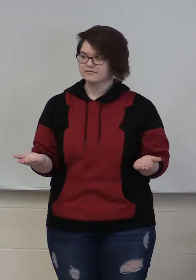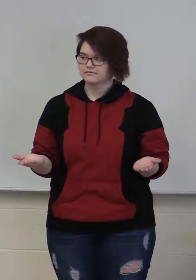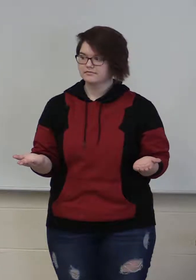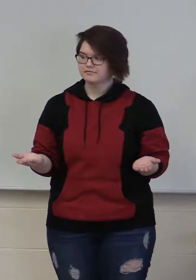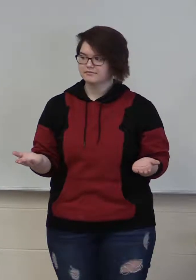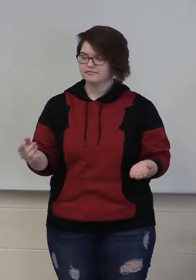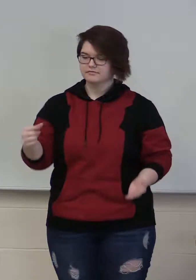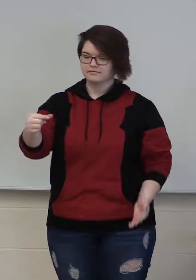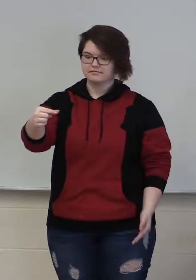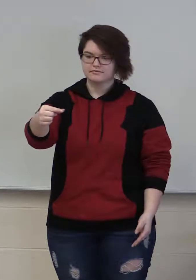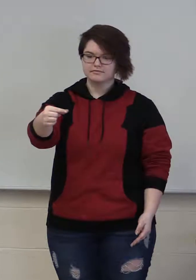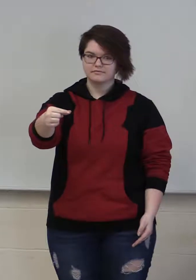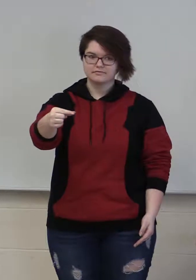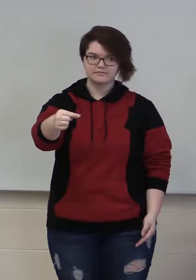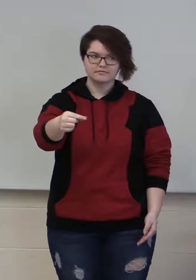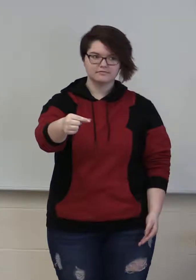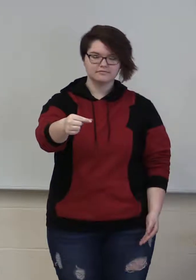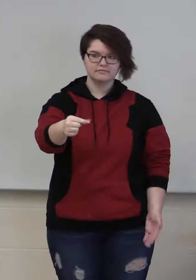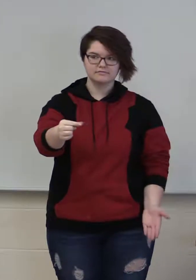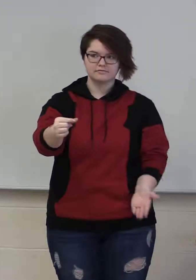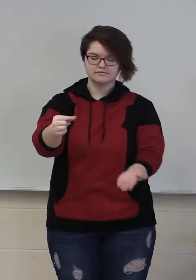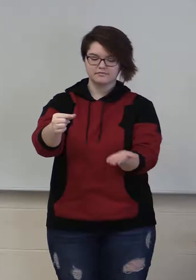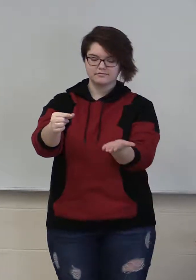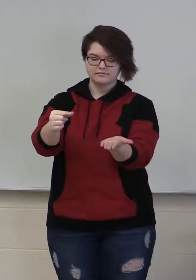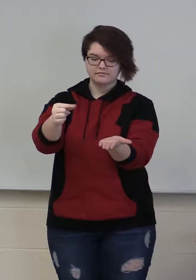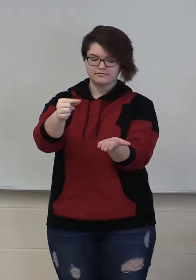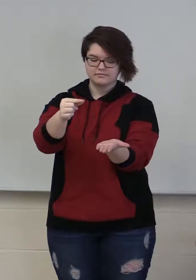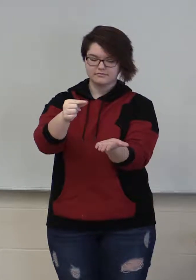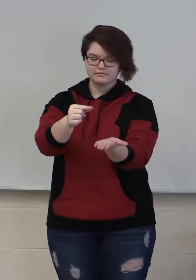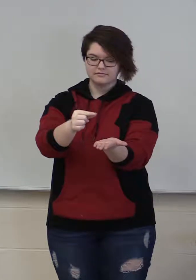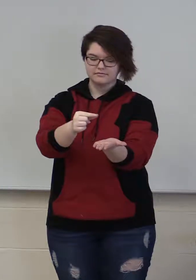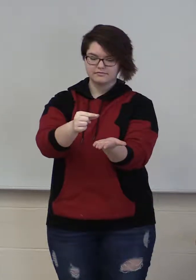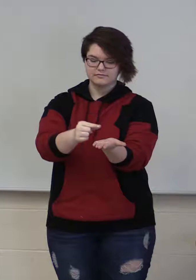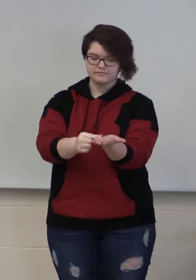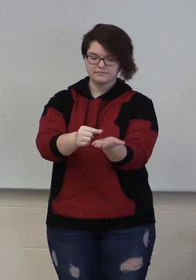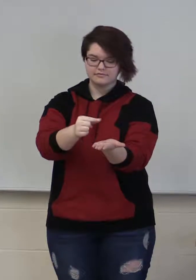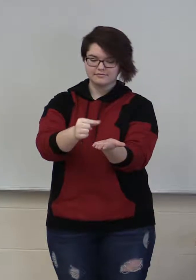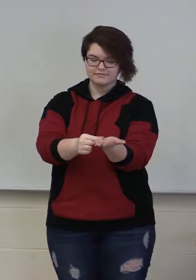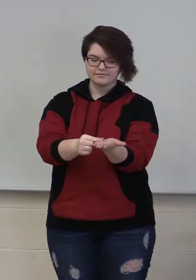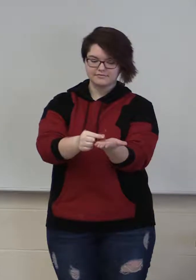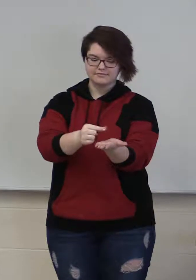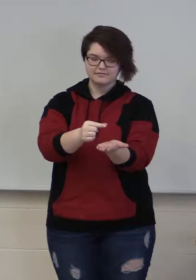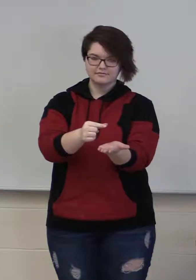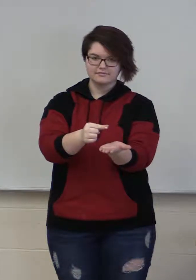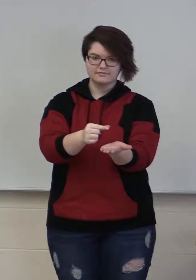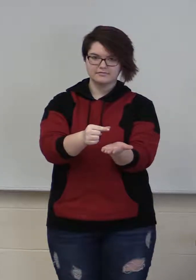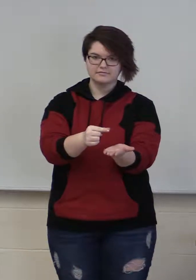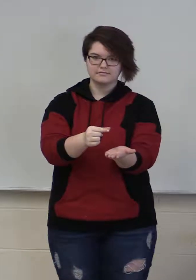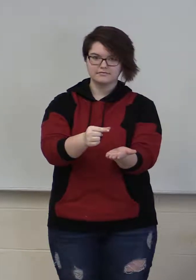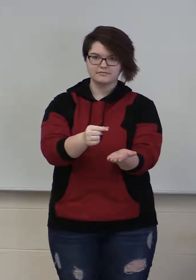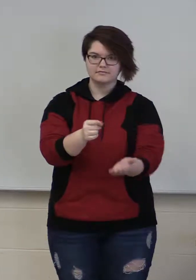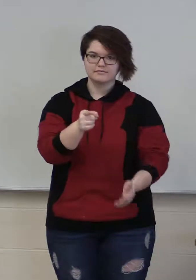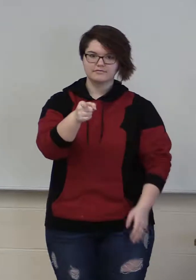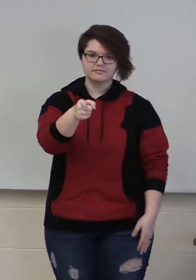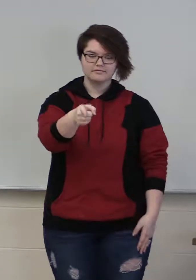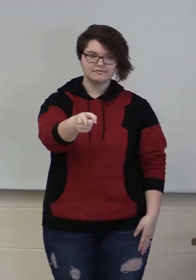you take the letter G, put it up above your palm, and then bounce it a couple times for grade. Then point to the person you're